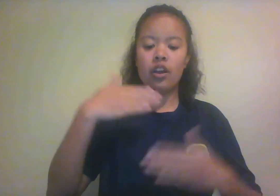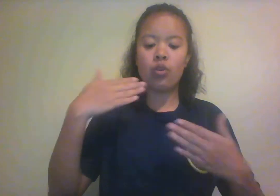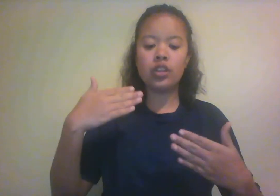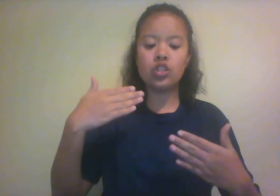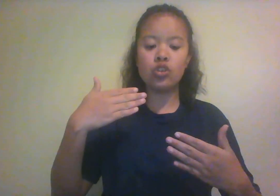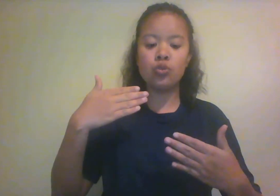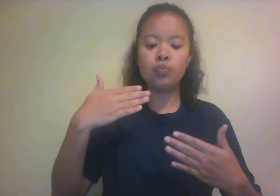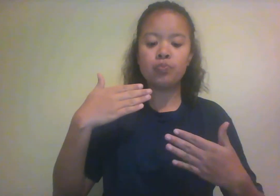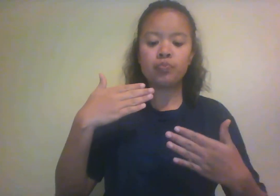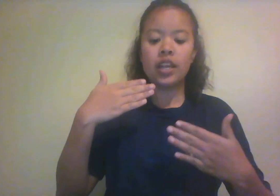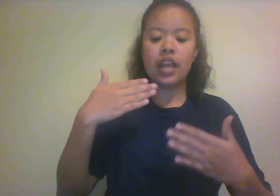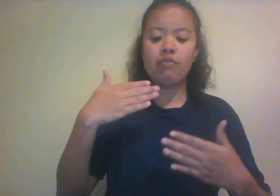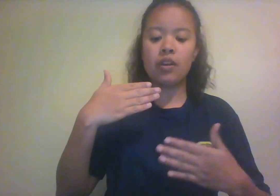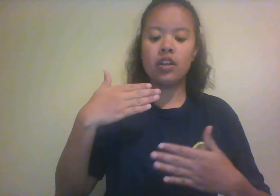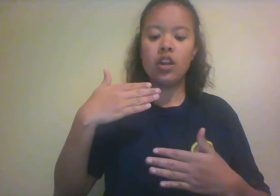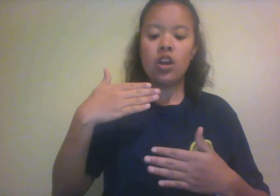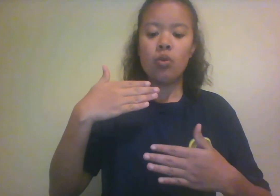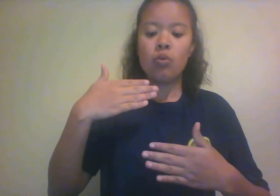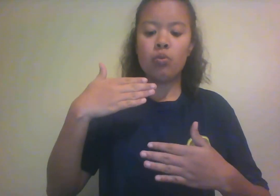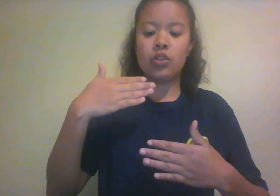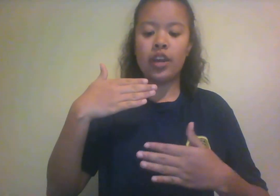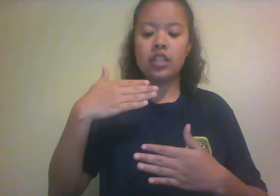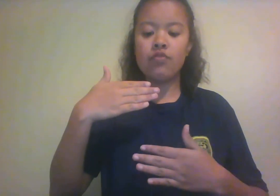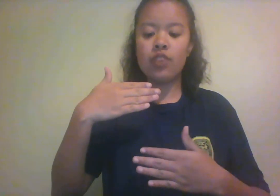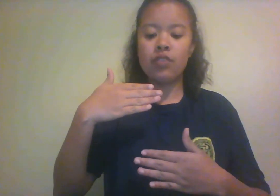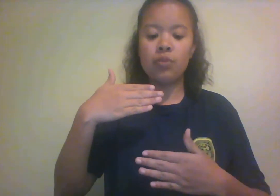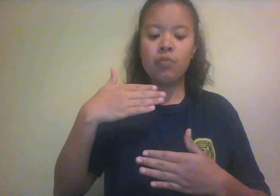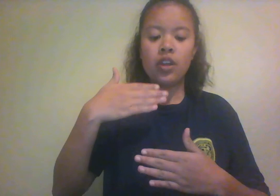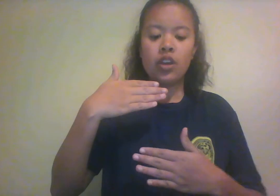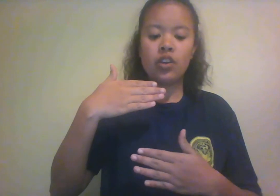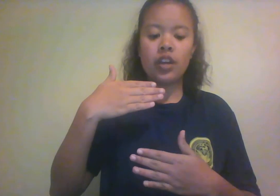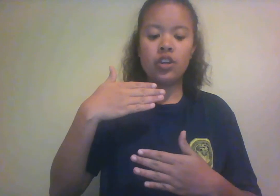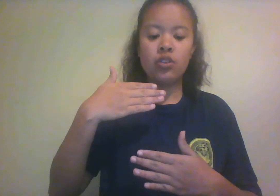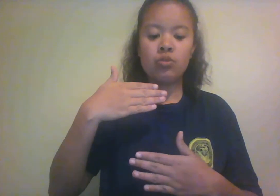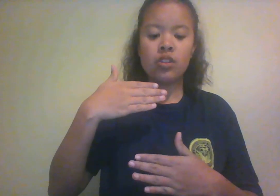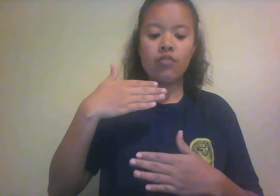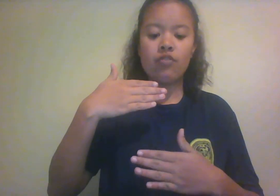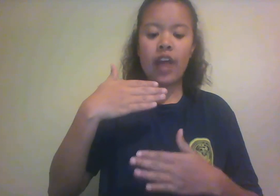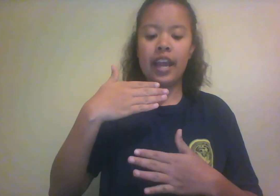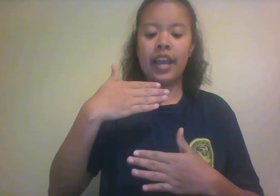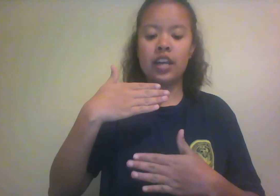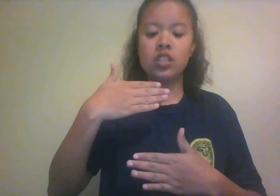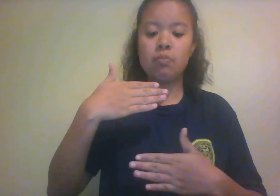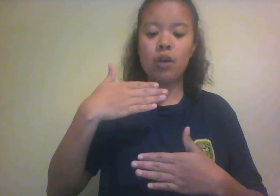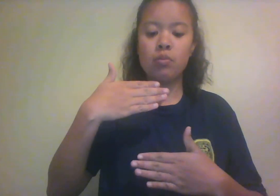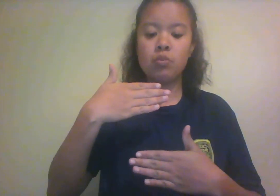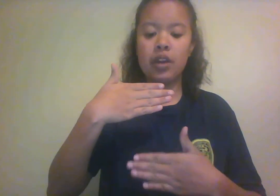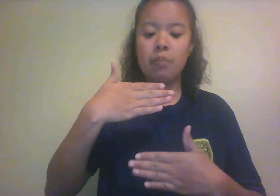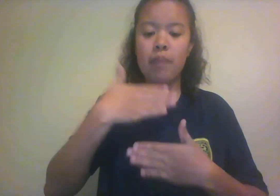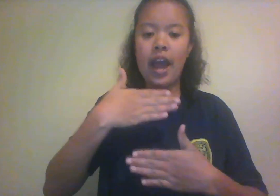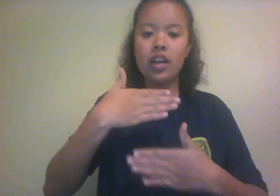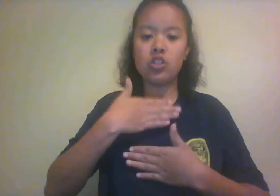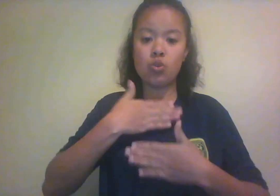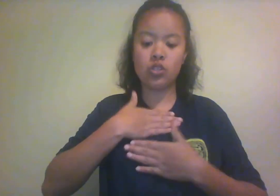according to Life Print. With your hands in front of you, you're going to use flat hands, palms pointing back towards